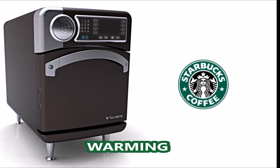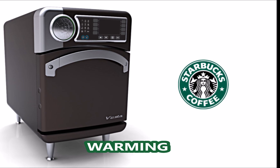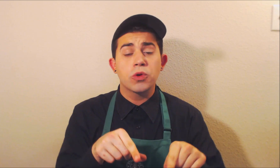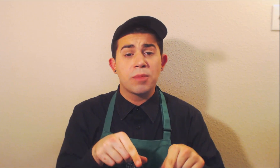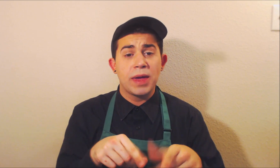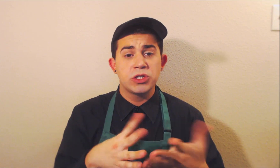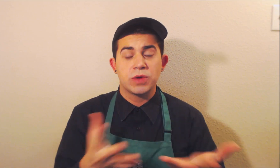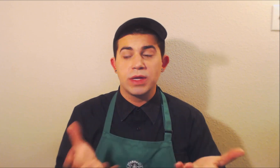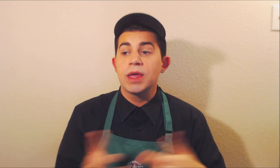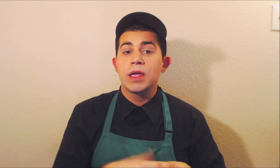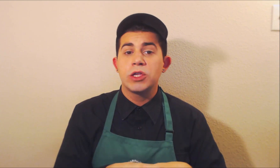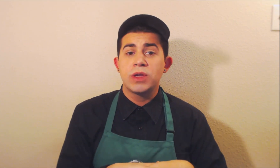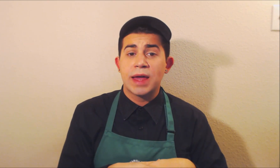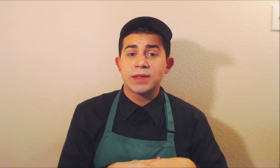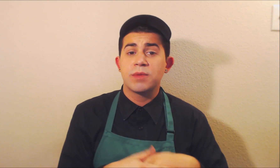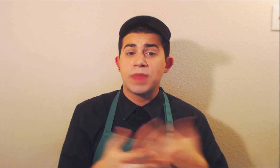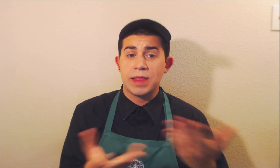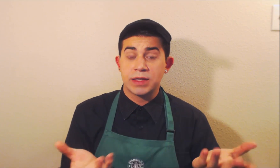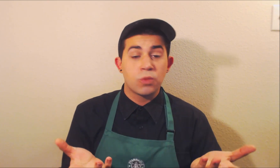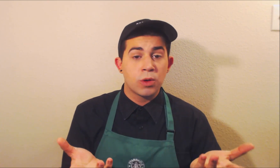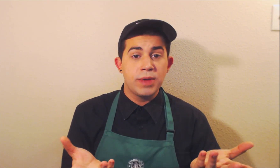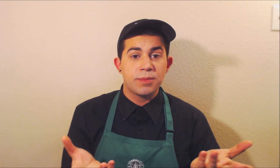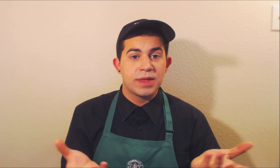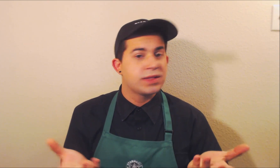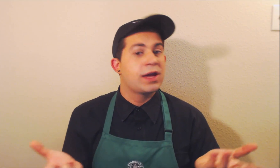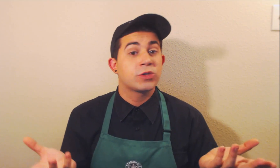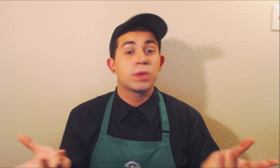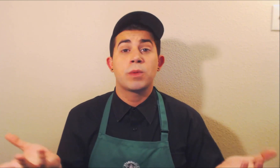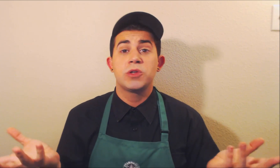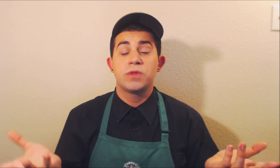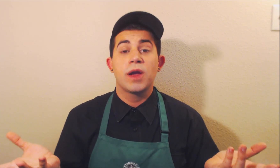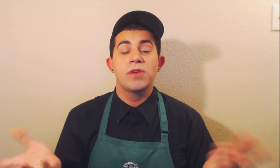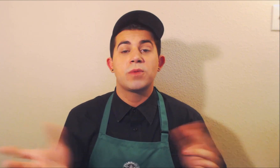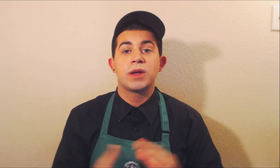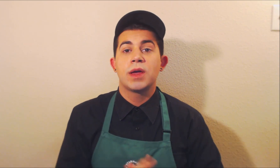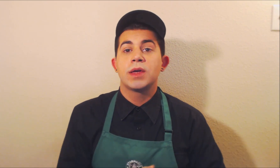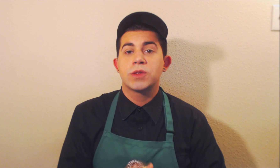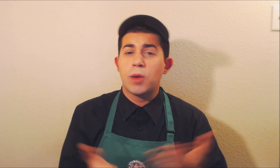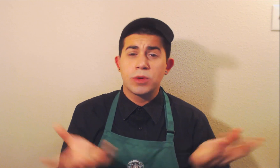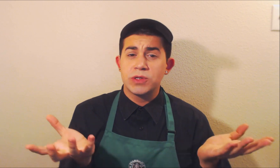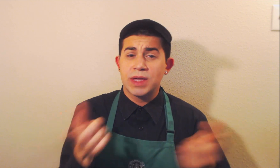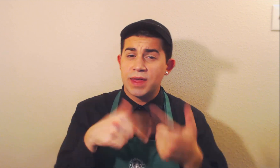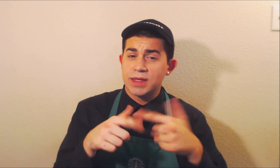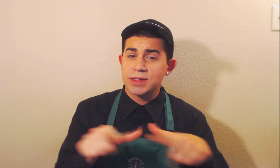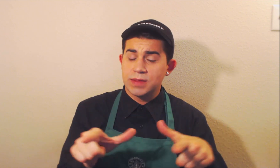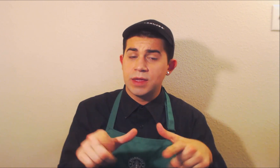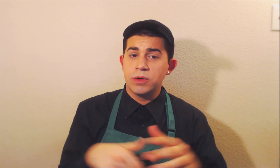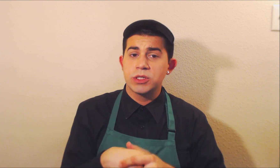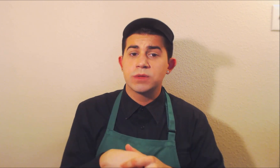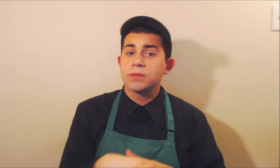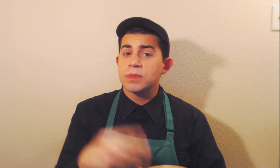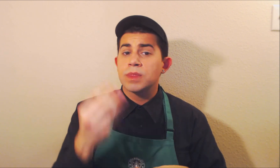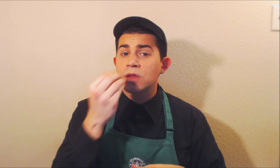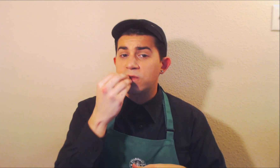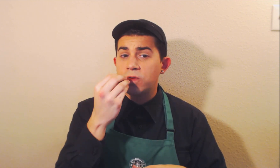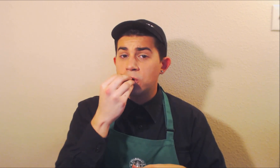If they order a pastry, you can ask them if they like it warmed up. That's naturally what we do for everyone. So how would you say that in sign language?